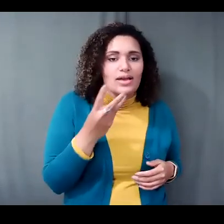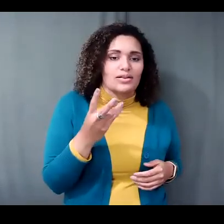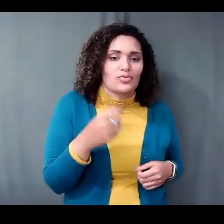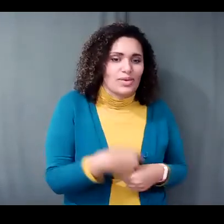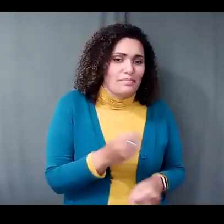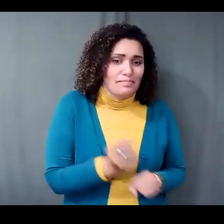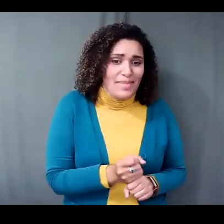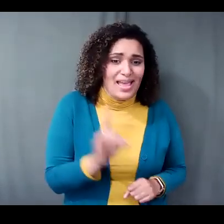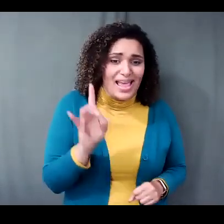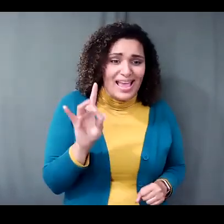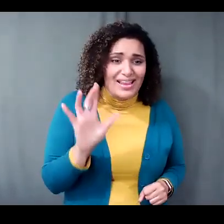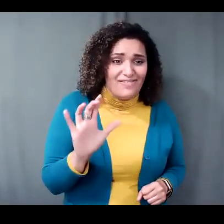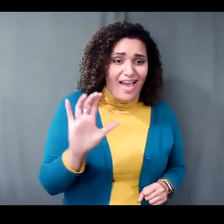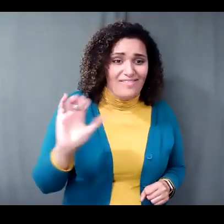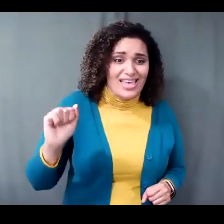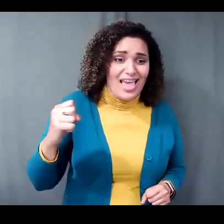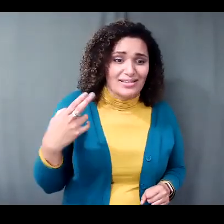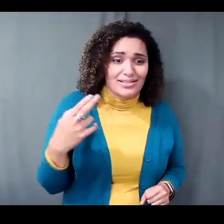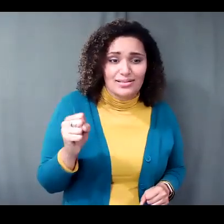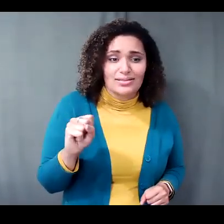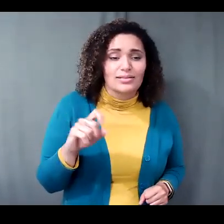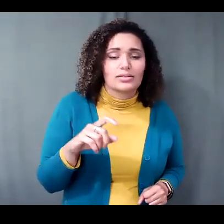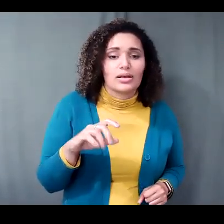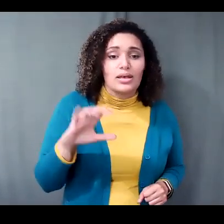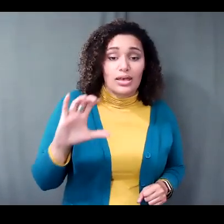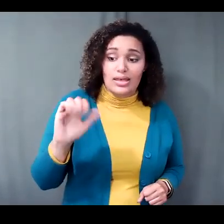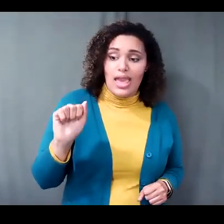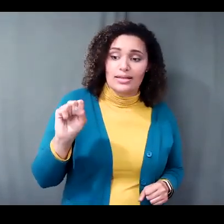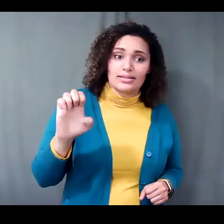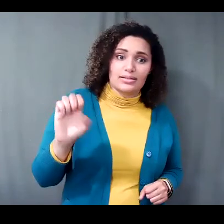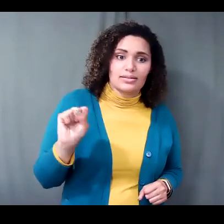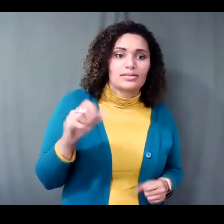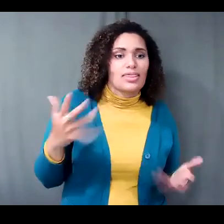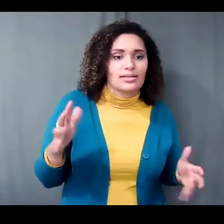it should just to make something kind of fun. So it might be